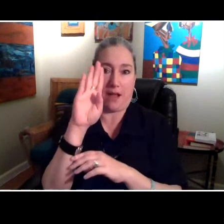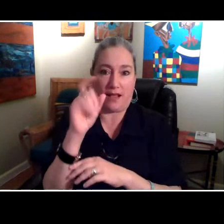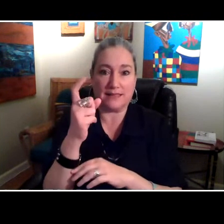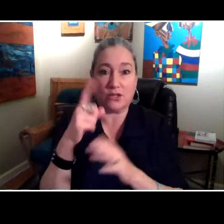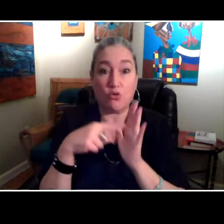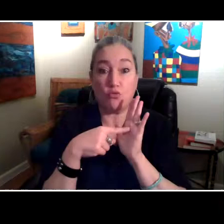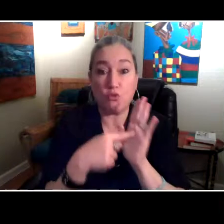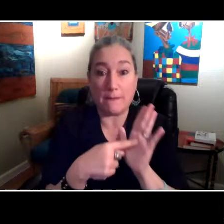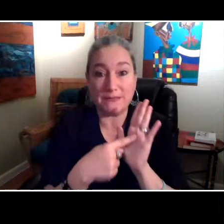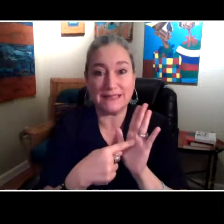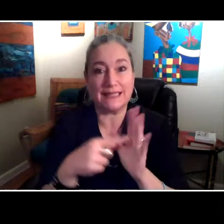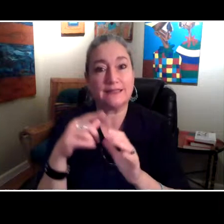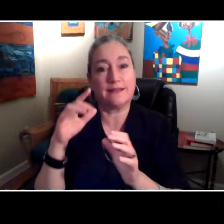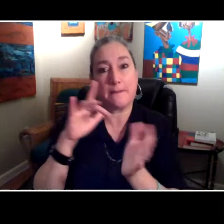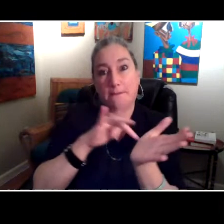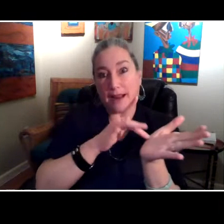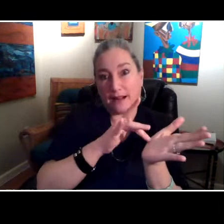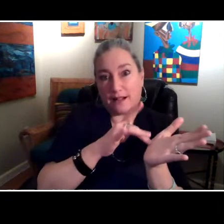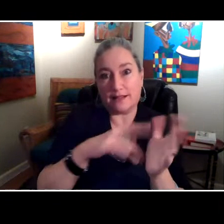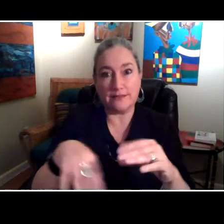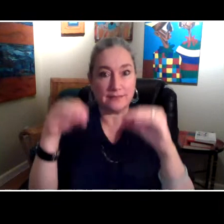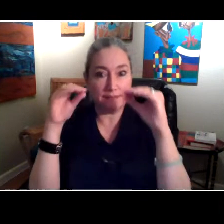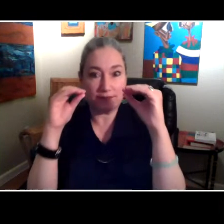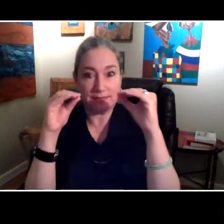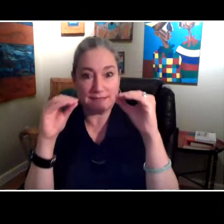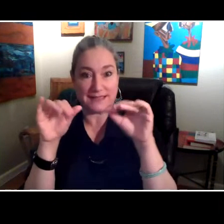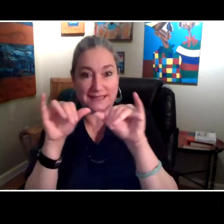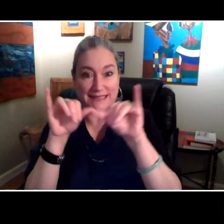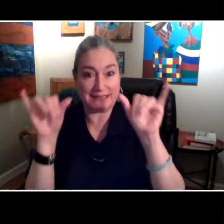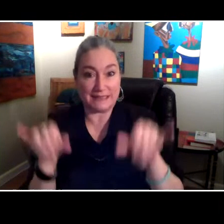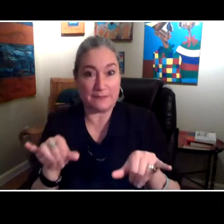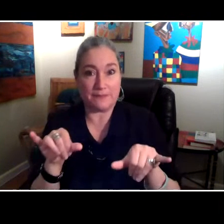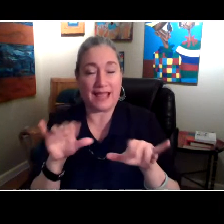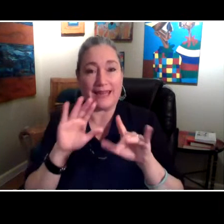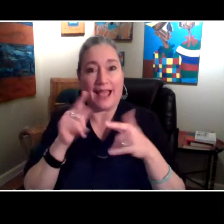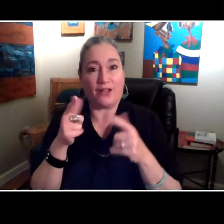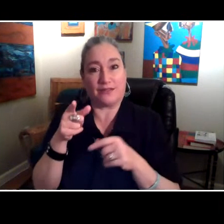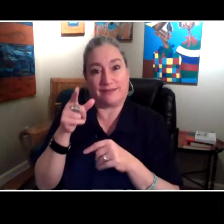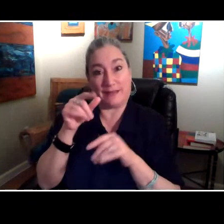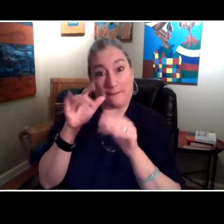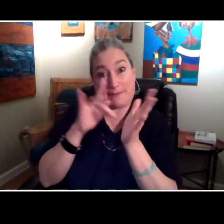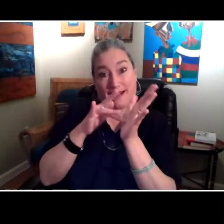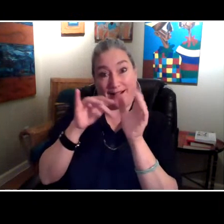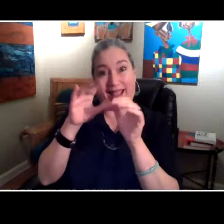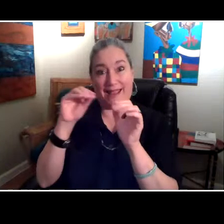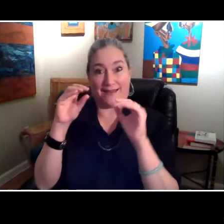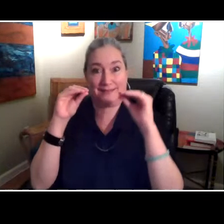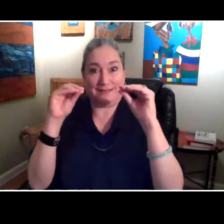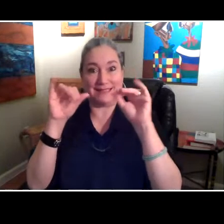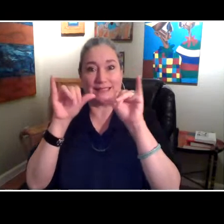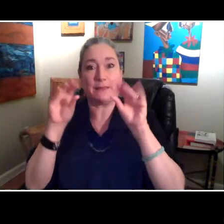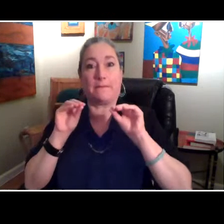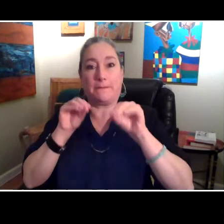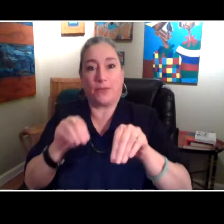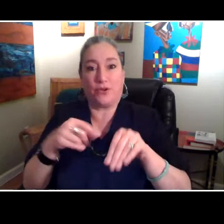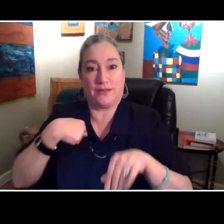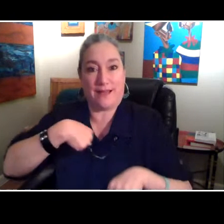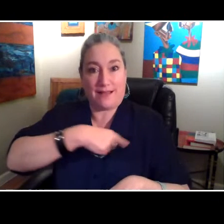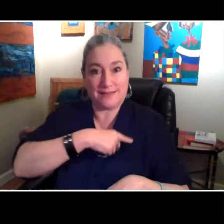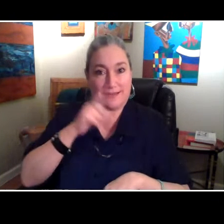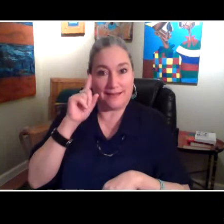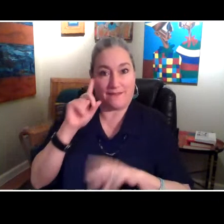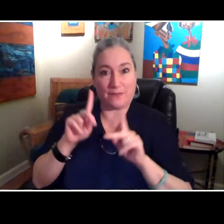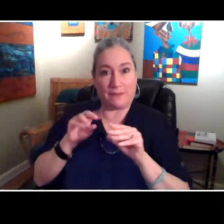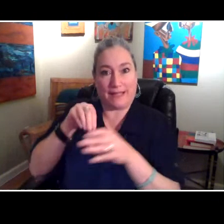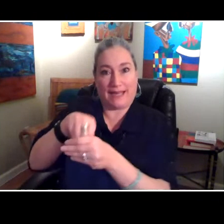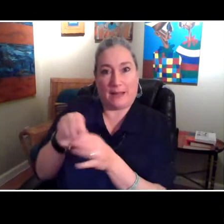the medical and educational systems. It shows how those try to put